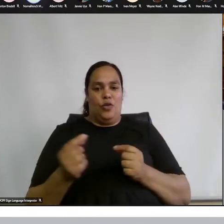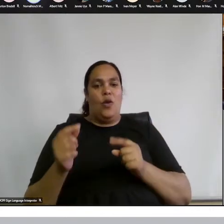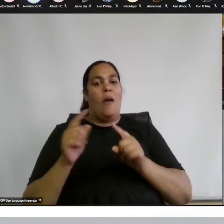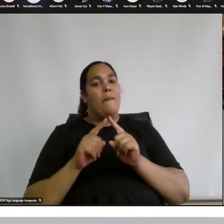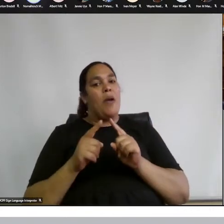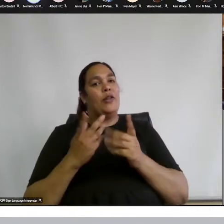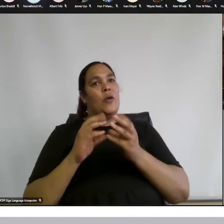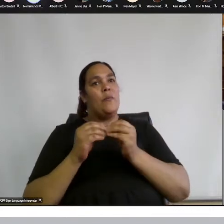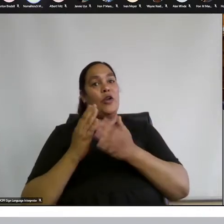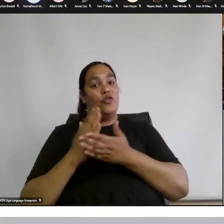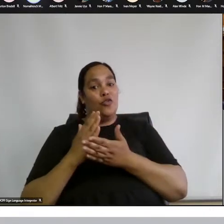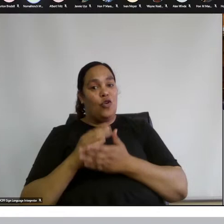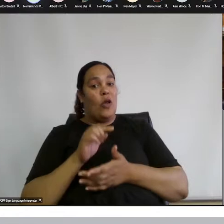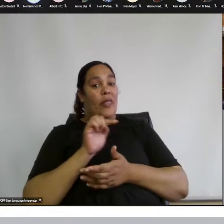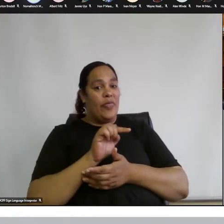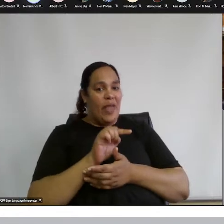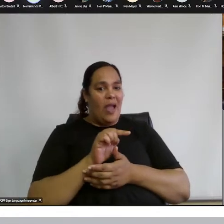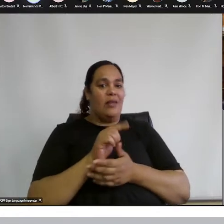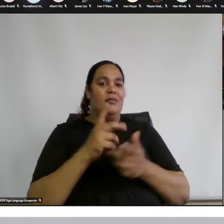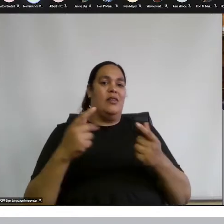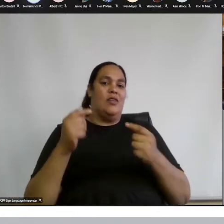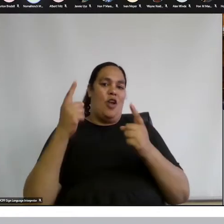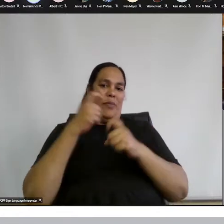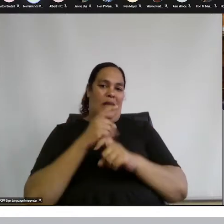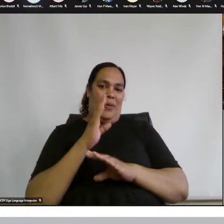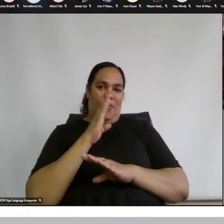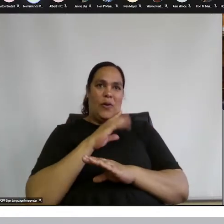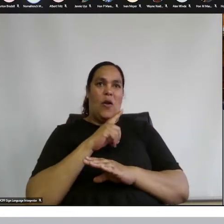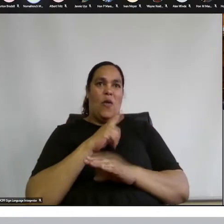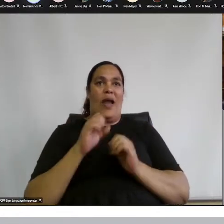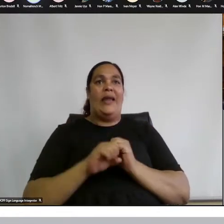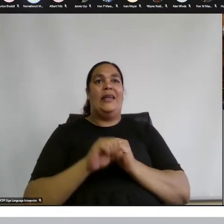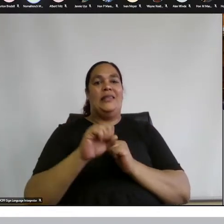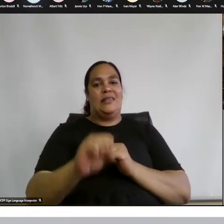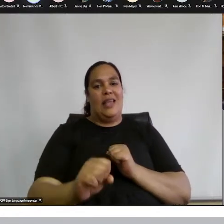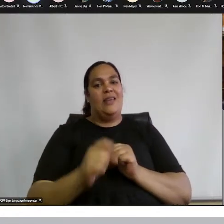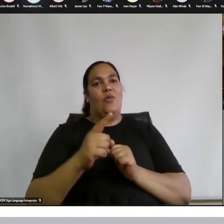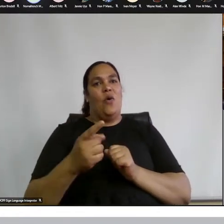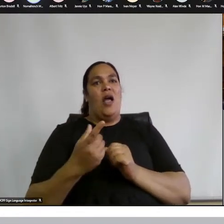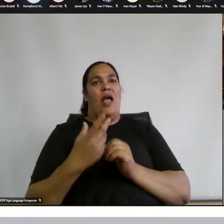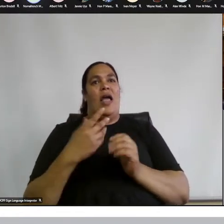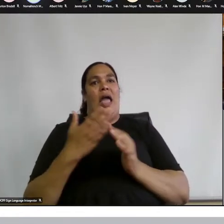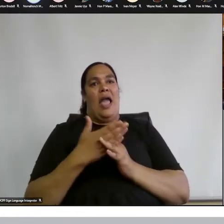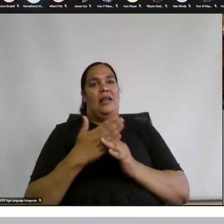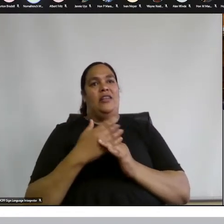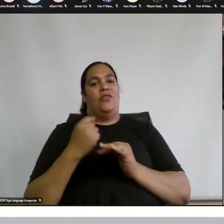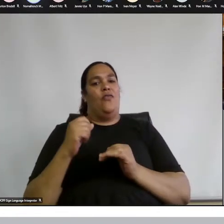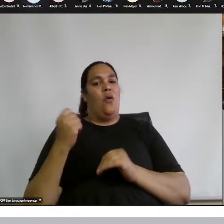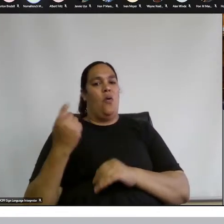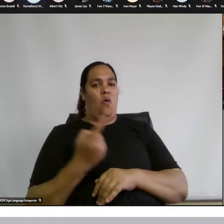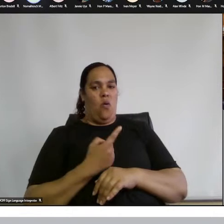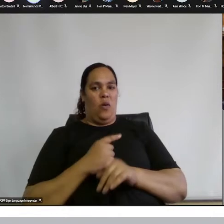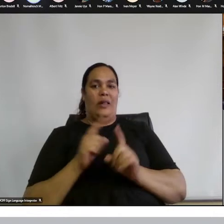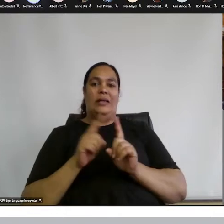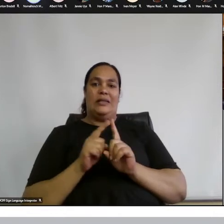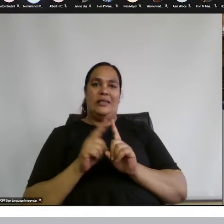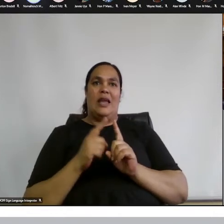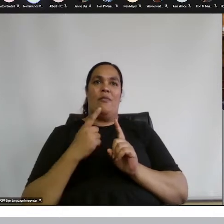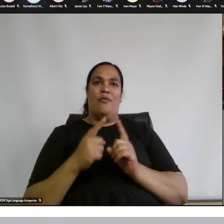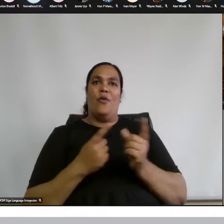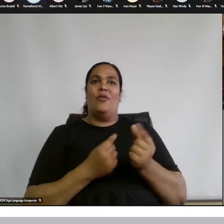to make sure that it's packaged to such an extent that it could be accessed by everyone, and also to